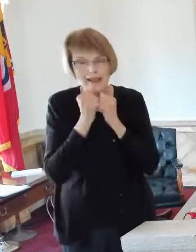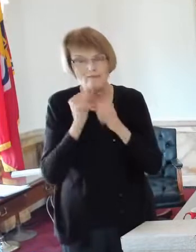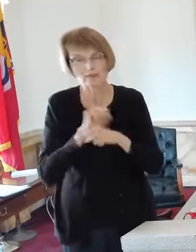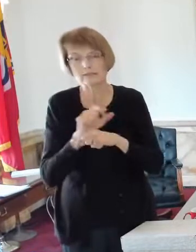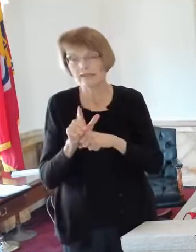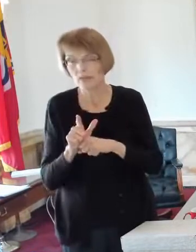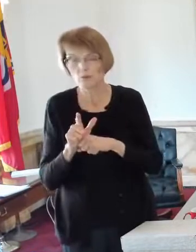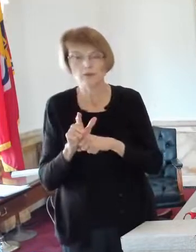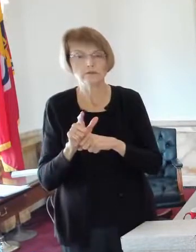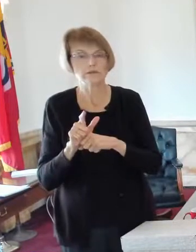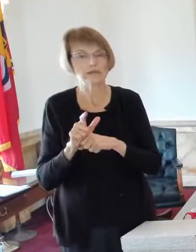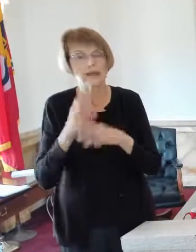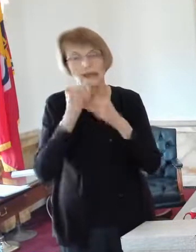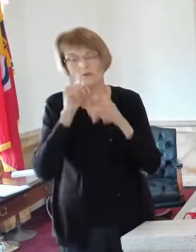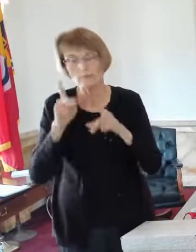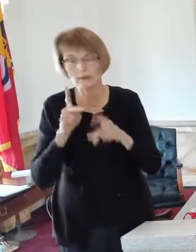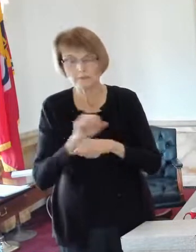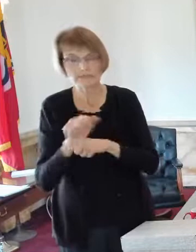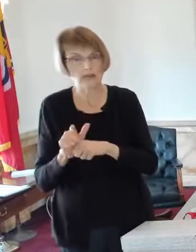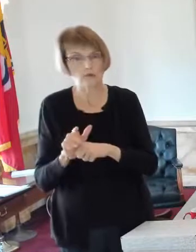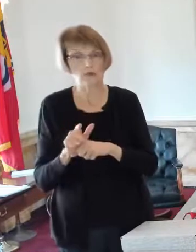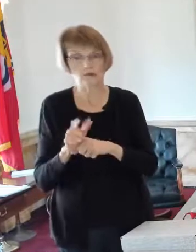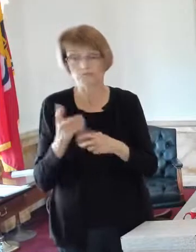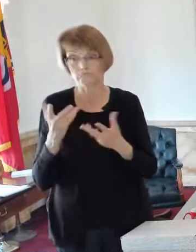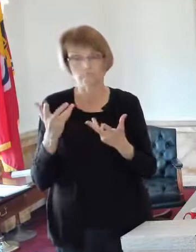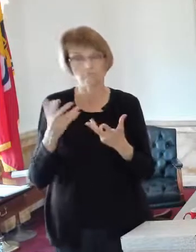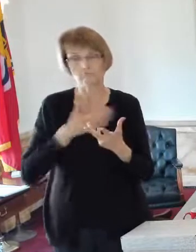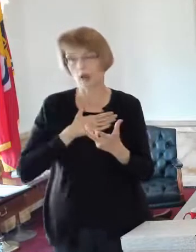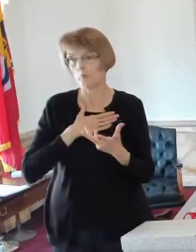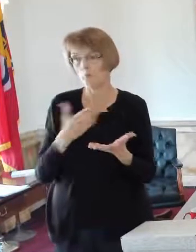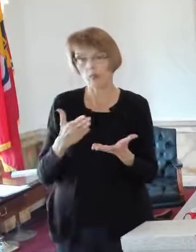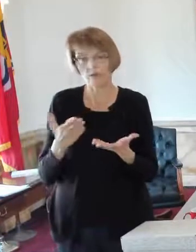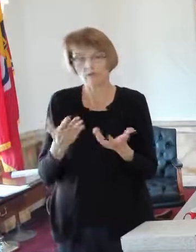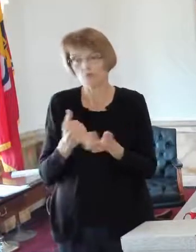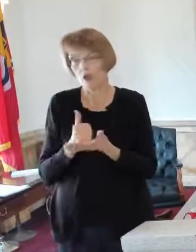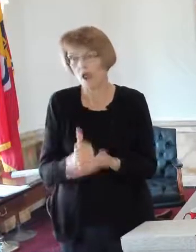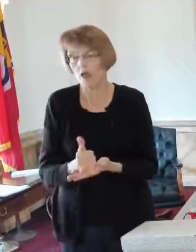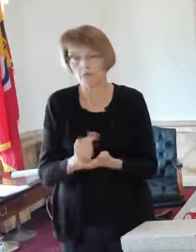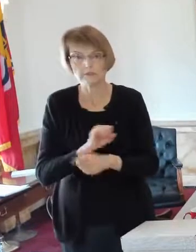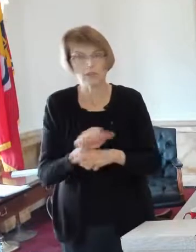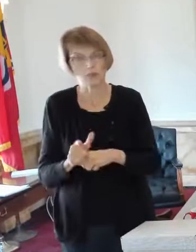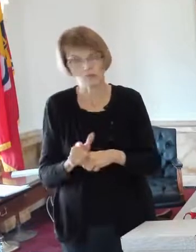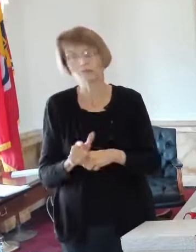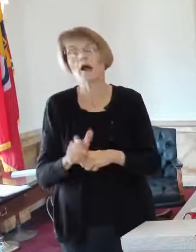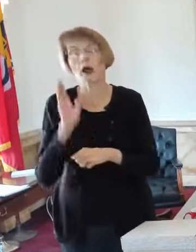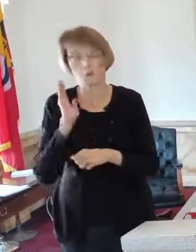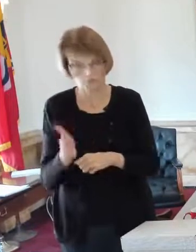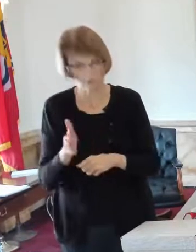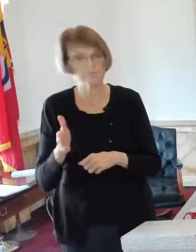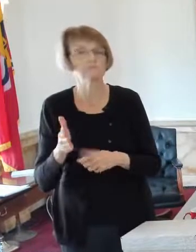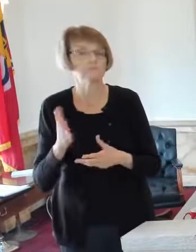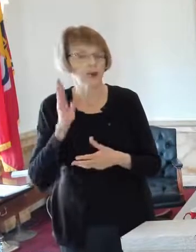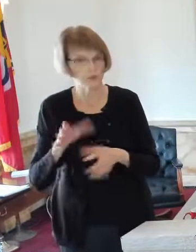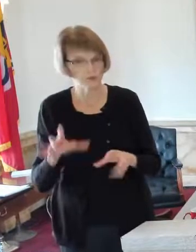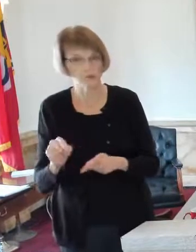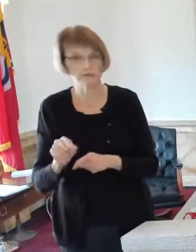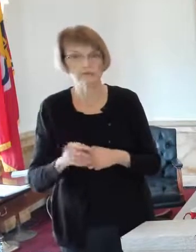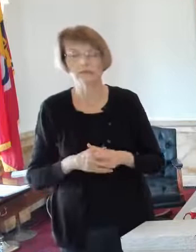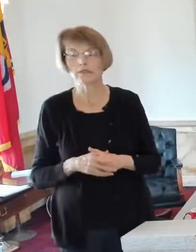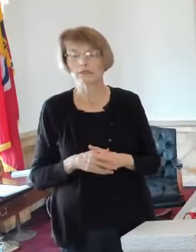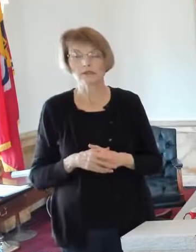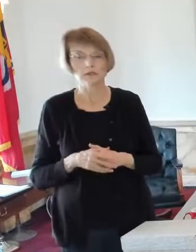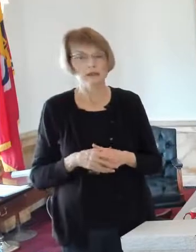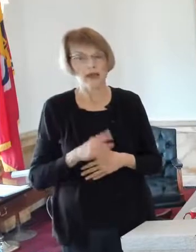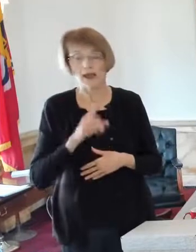Louis and about the people of St. Louis. So anything that I can do to help St. Louis, I will do. And I am just